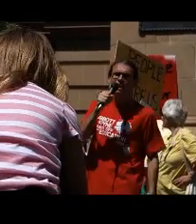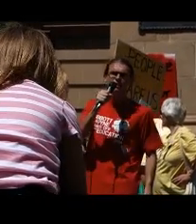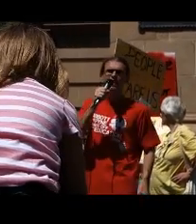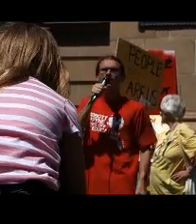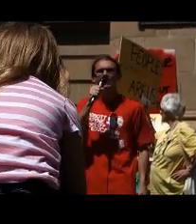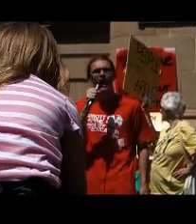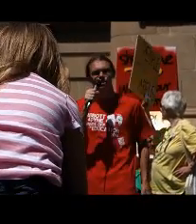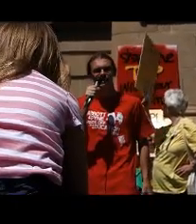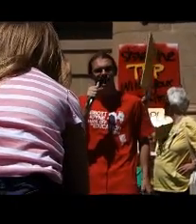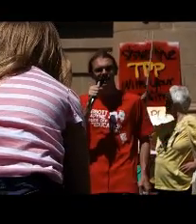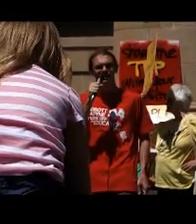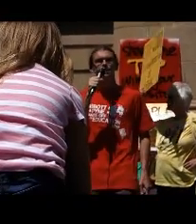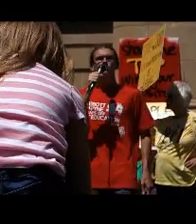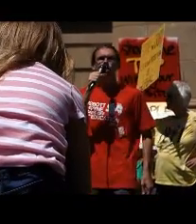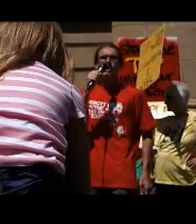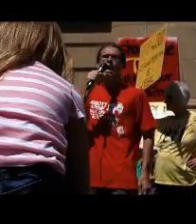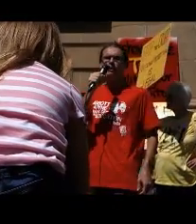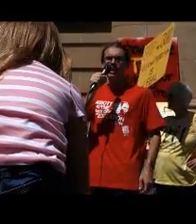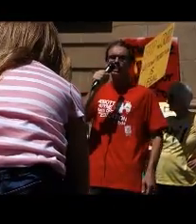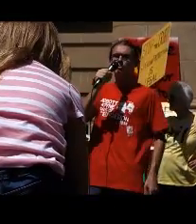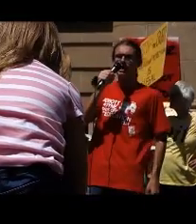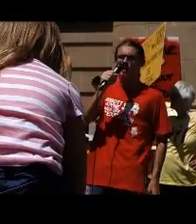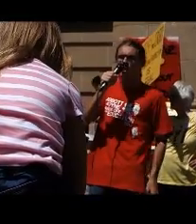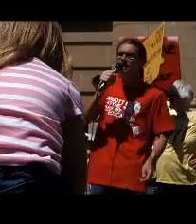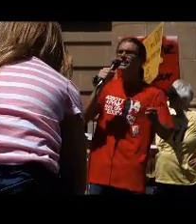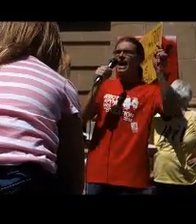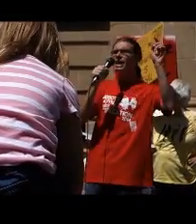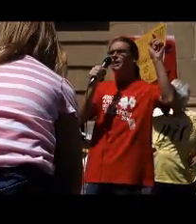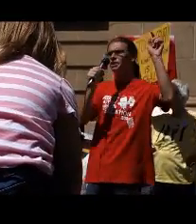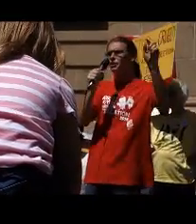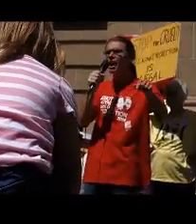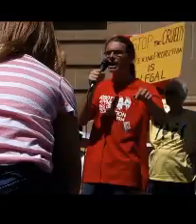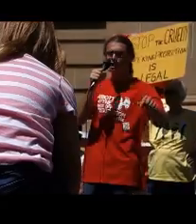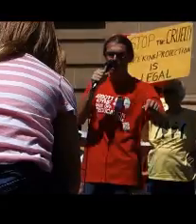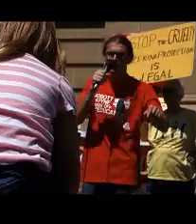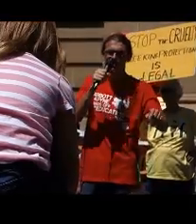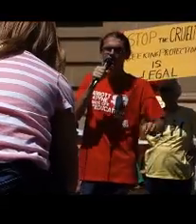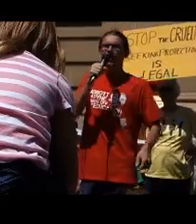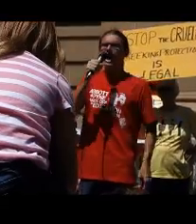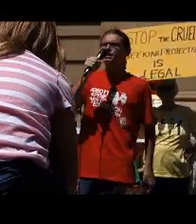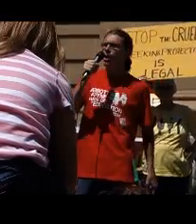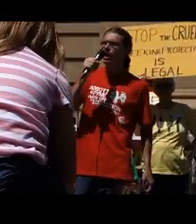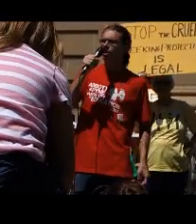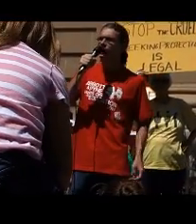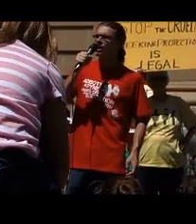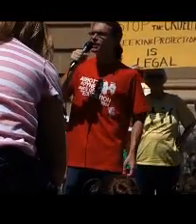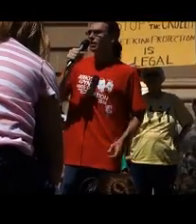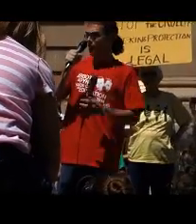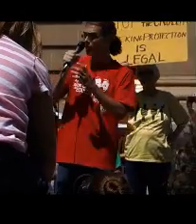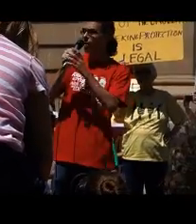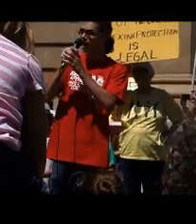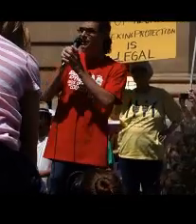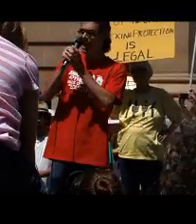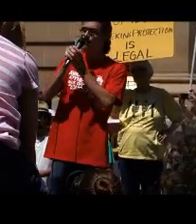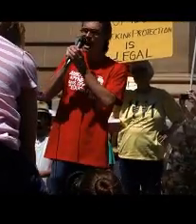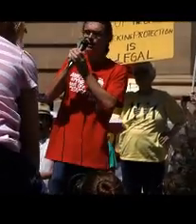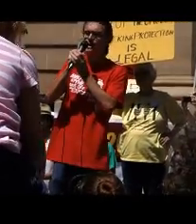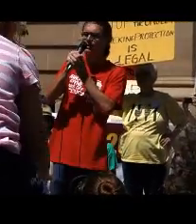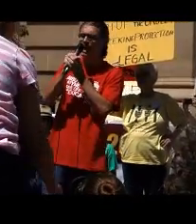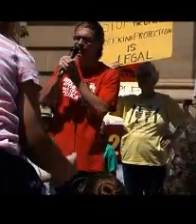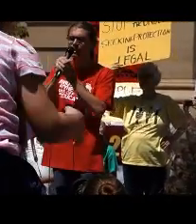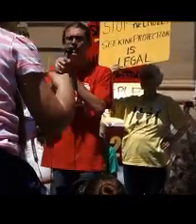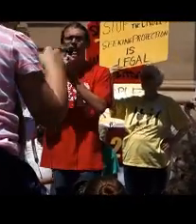Action against the education cuts will take place in Brisbane, in this very spot, at 2 o'clock on the Wednesday,